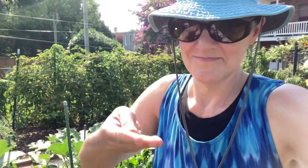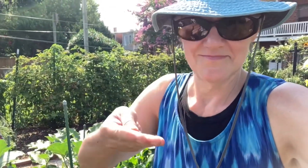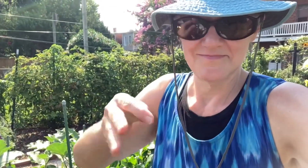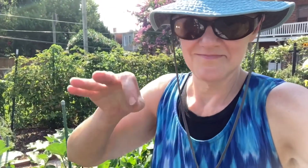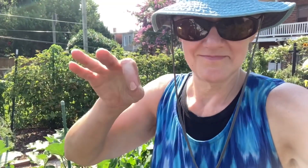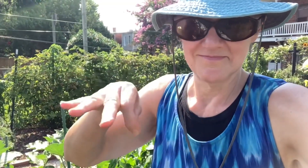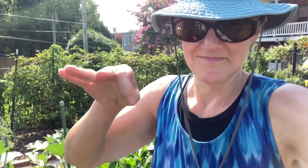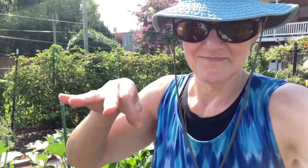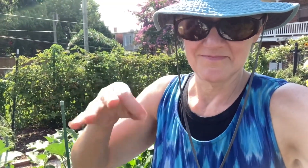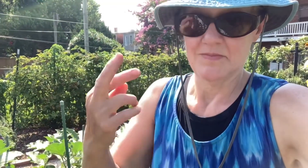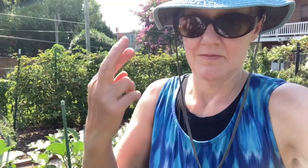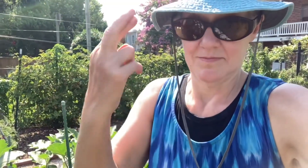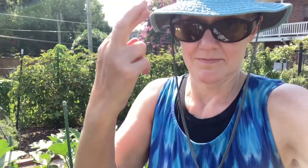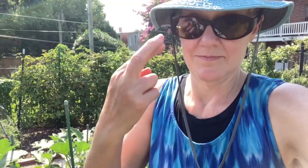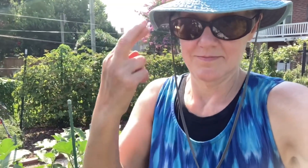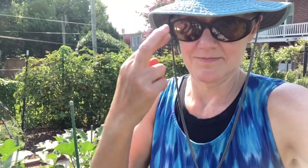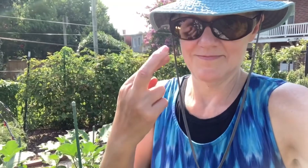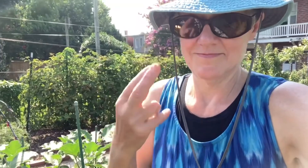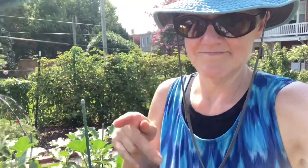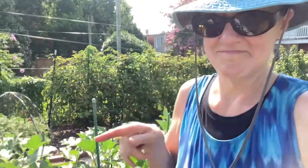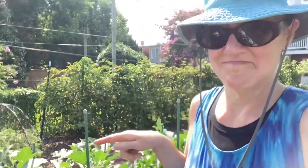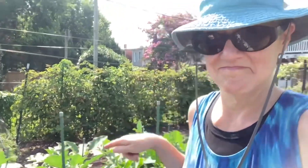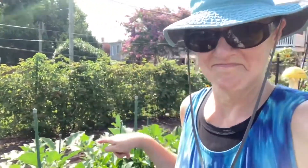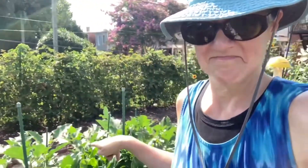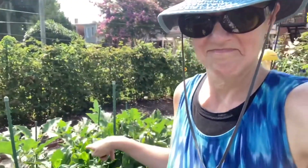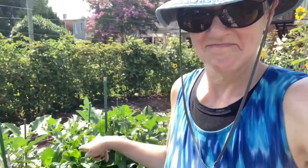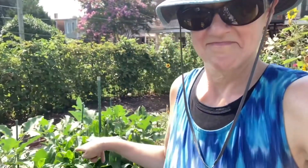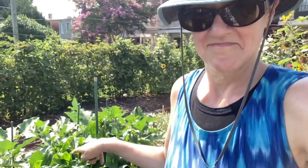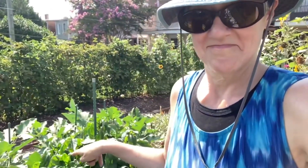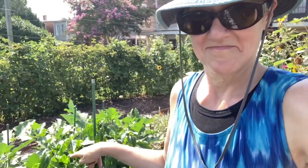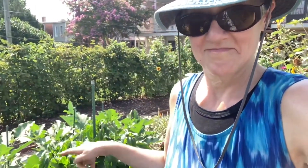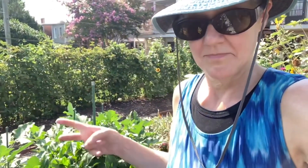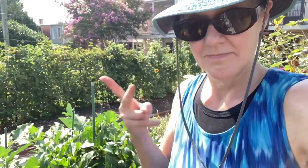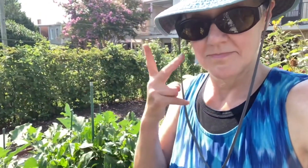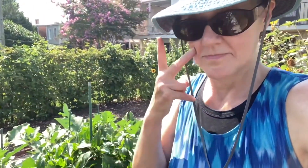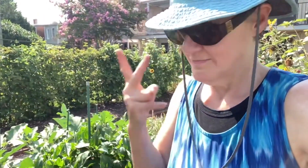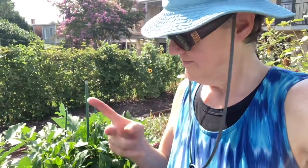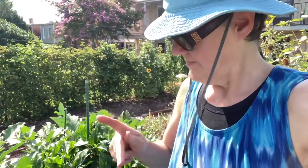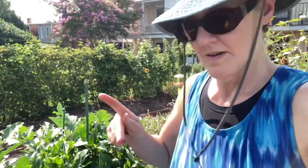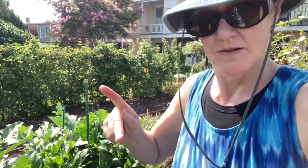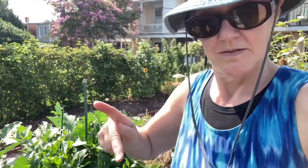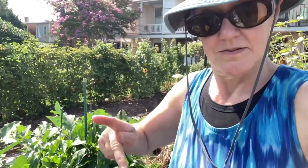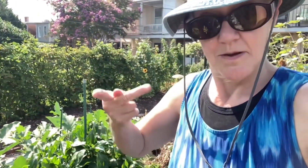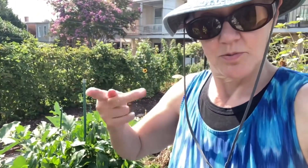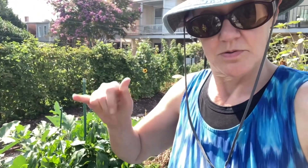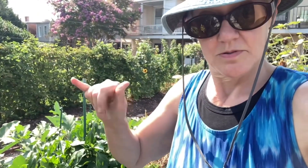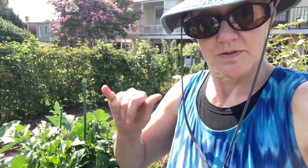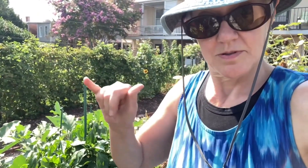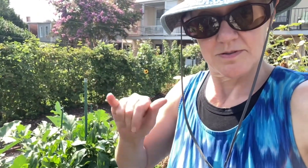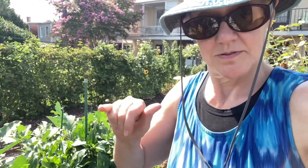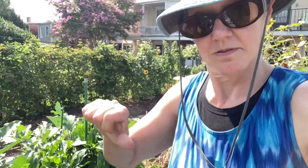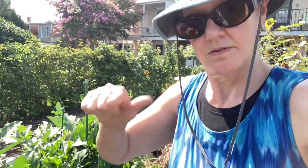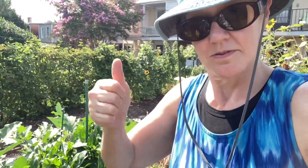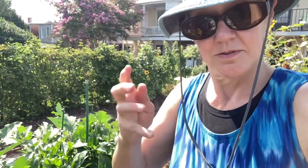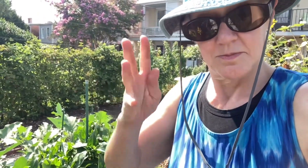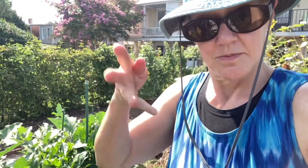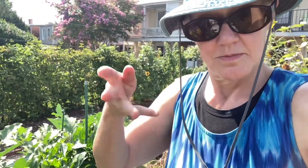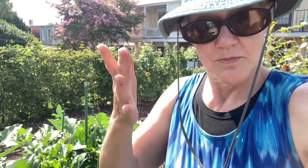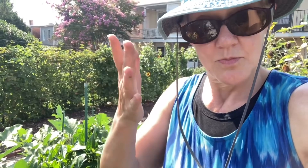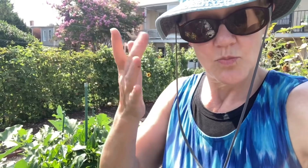I don't feed my peppers. And the reason, this plant is a good example. Do you see how it's double the size of the